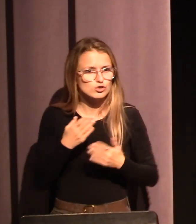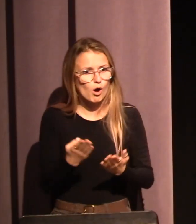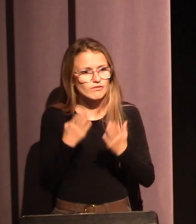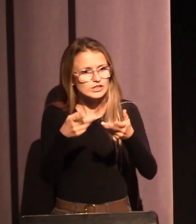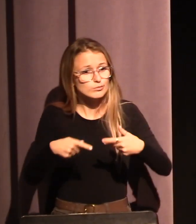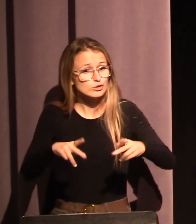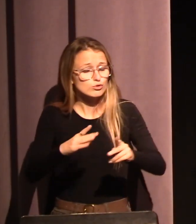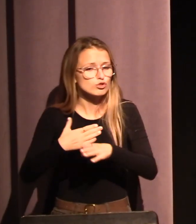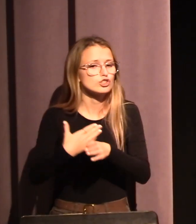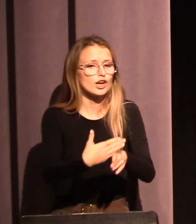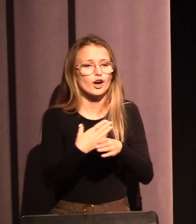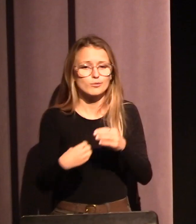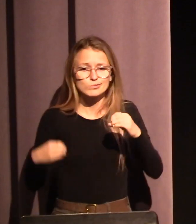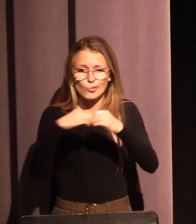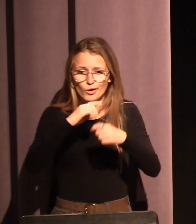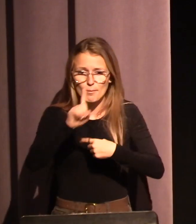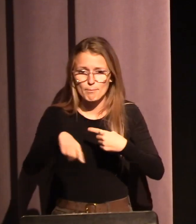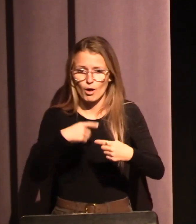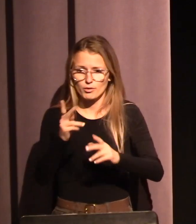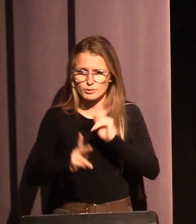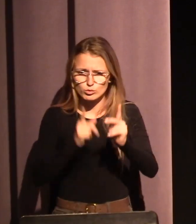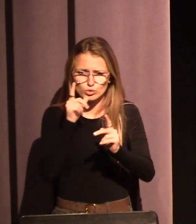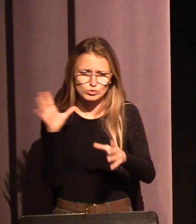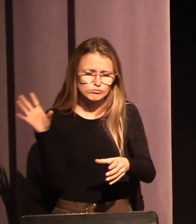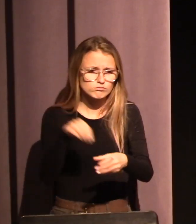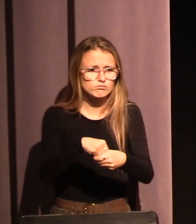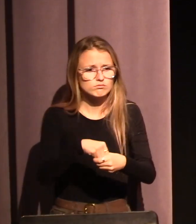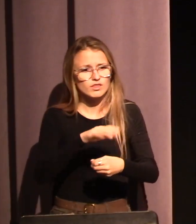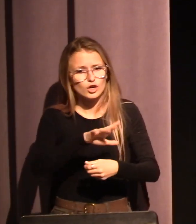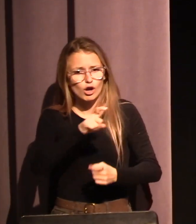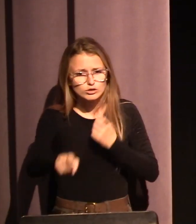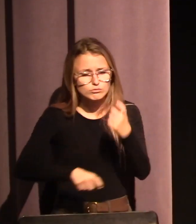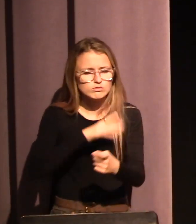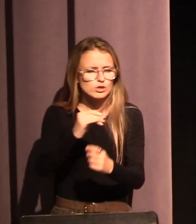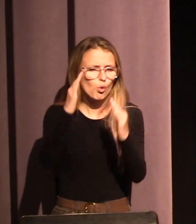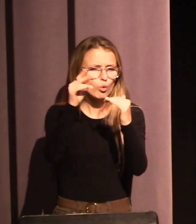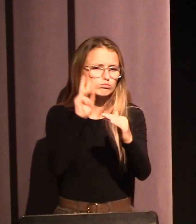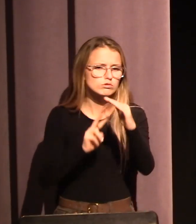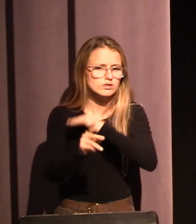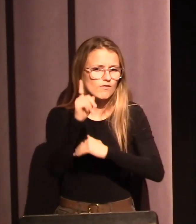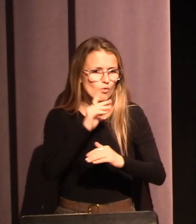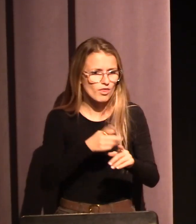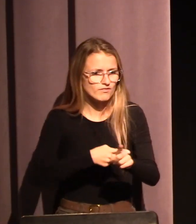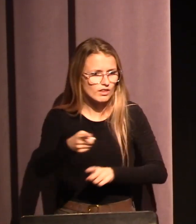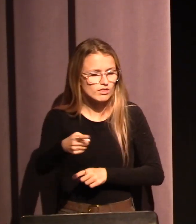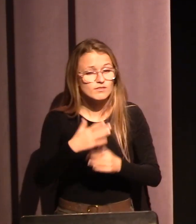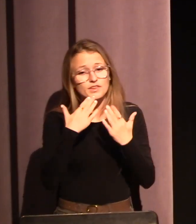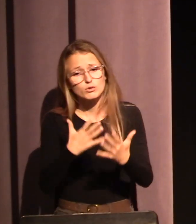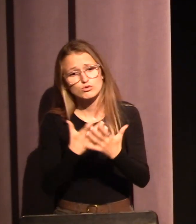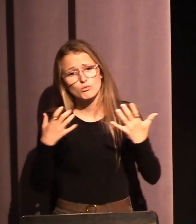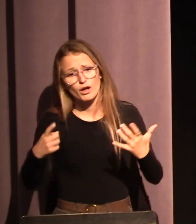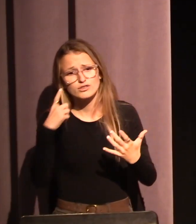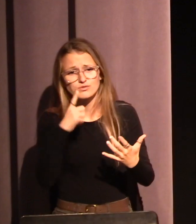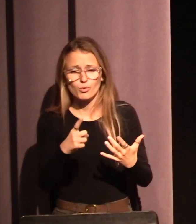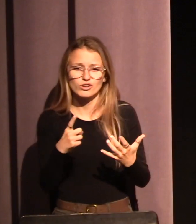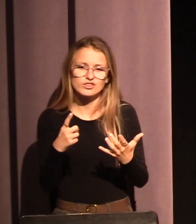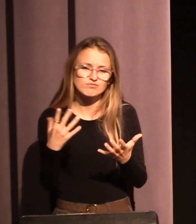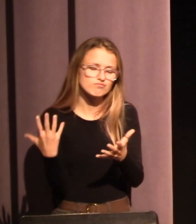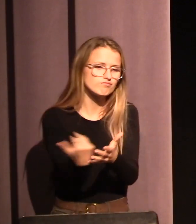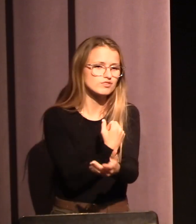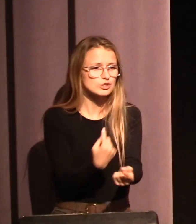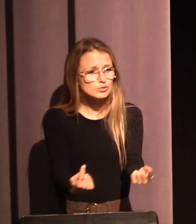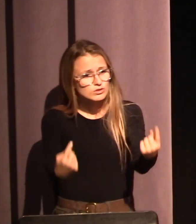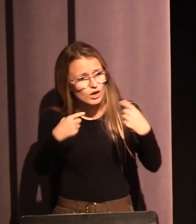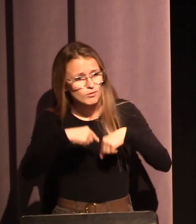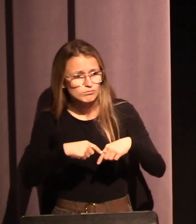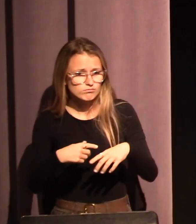share more about the participants' contributions and hopes for their field. Thank you for taking time out of your busy lives to share this